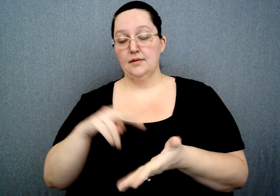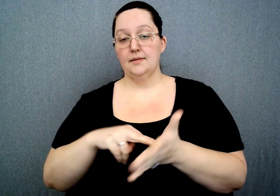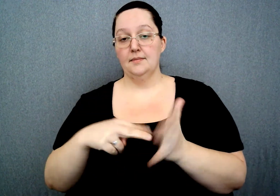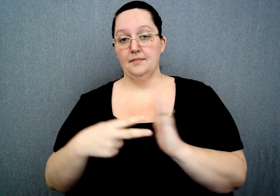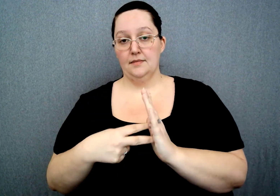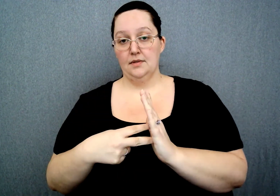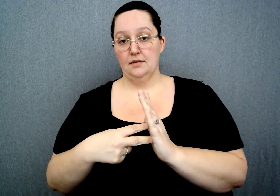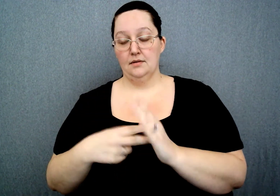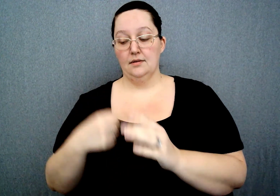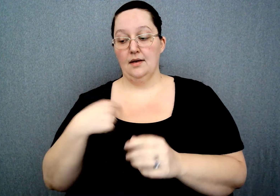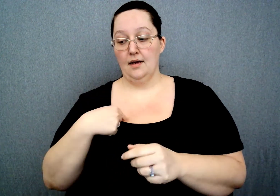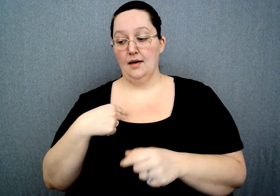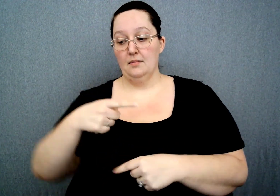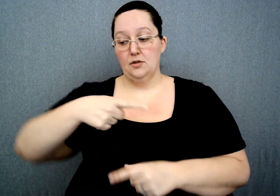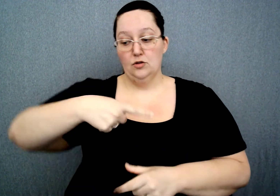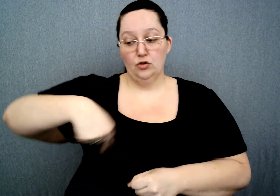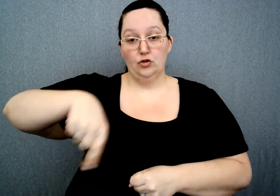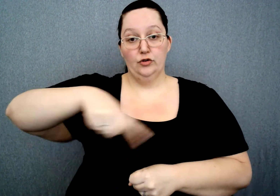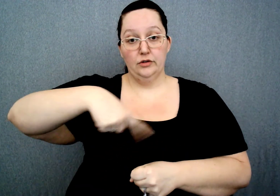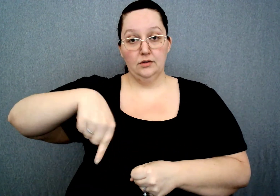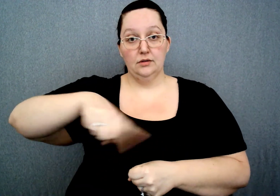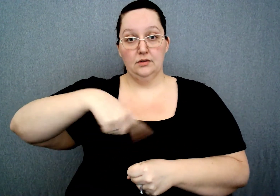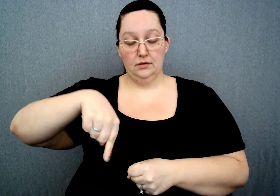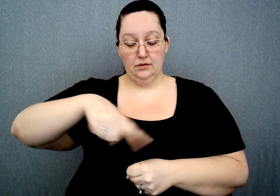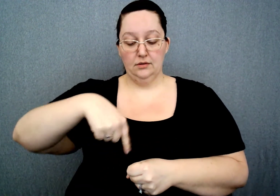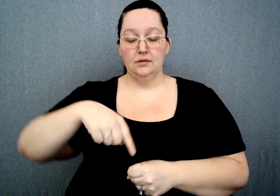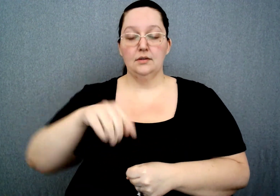said, which means I'm going to go counterclockwise.